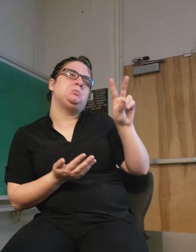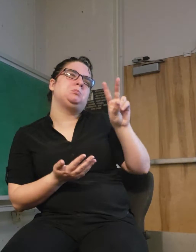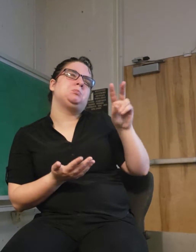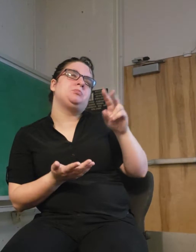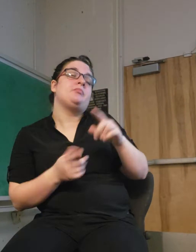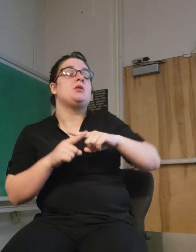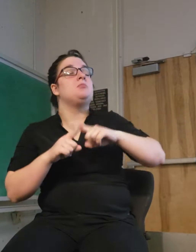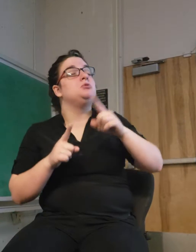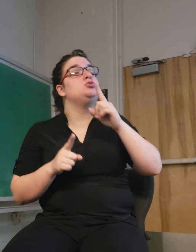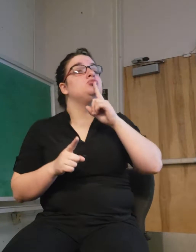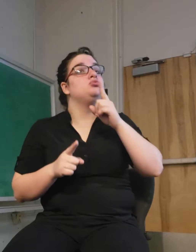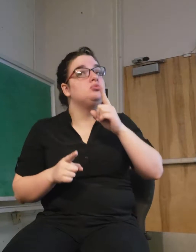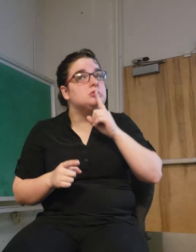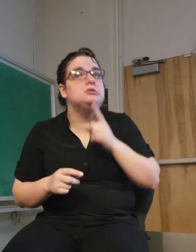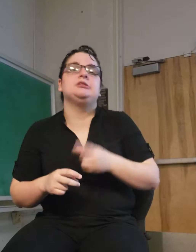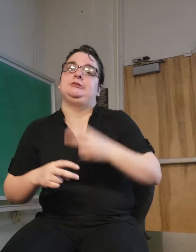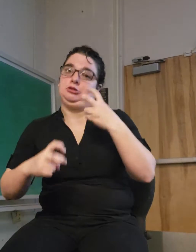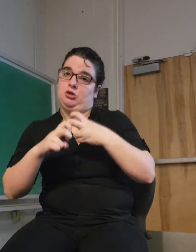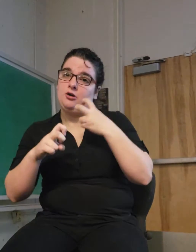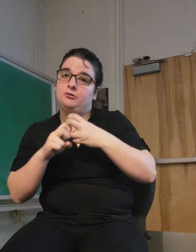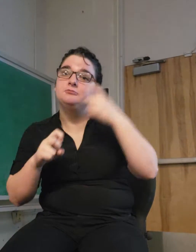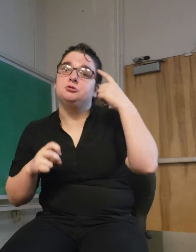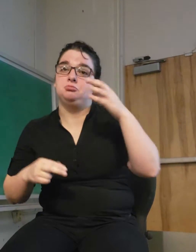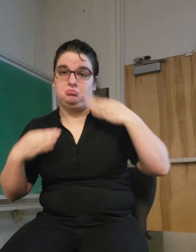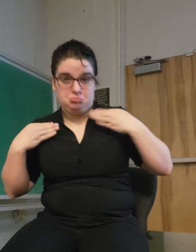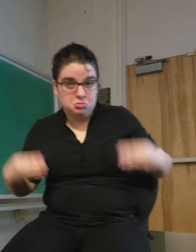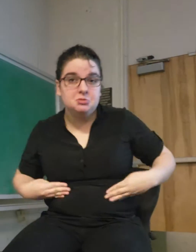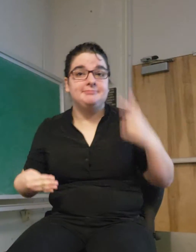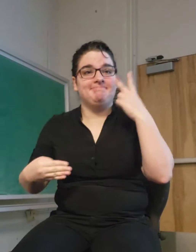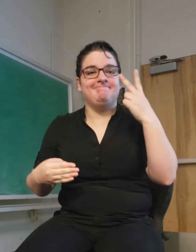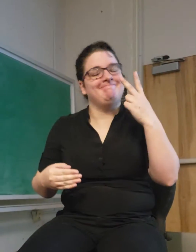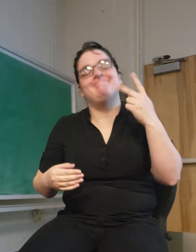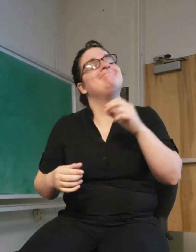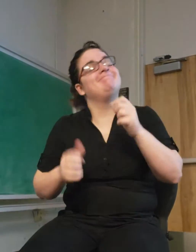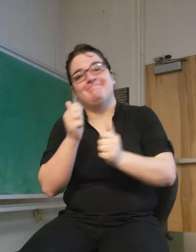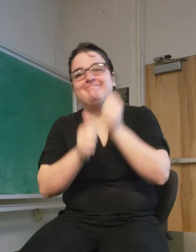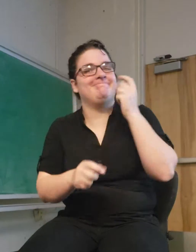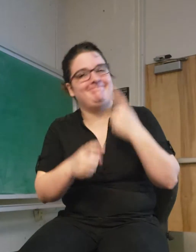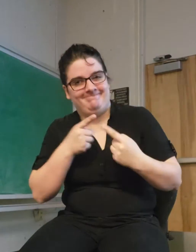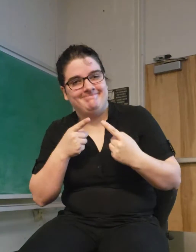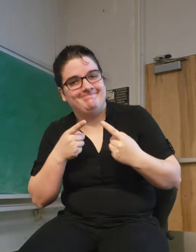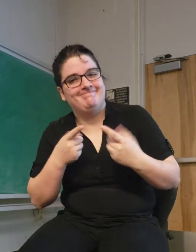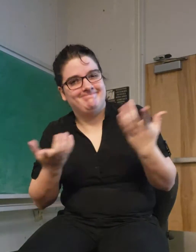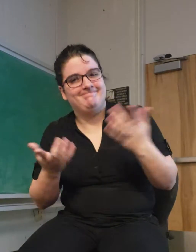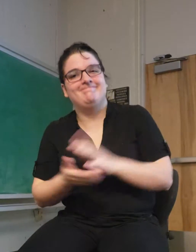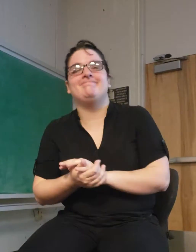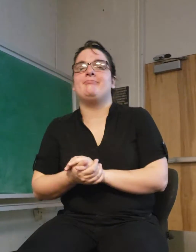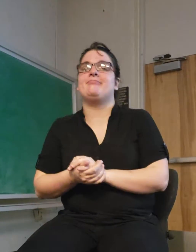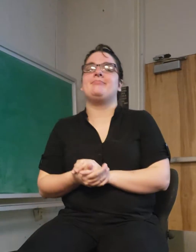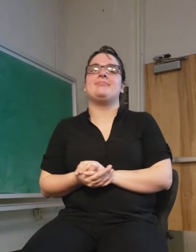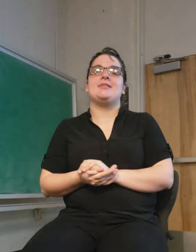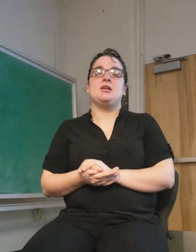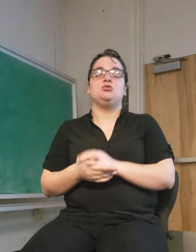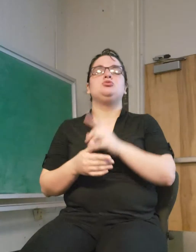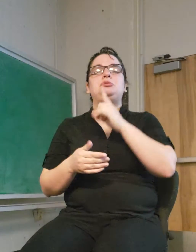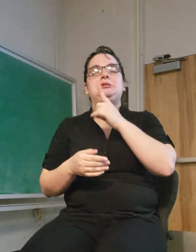visibility. 410 nanometers is a very low wavelength of light. It's not easy to pick out.